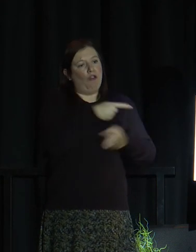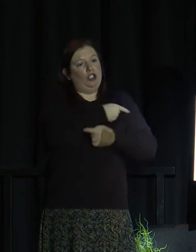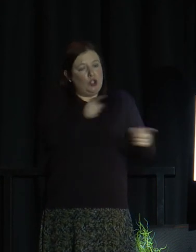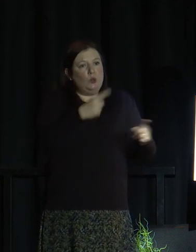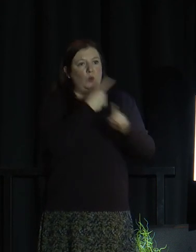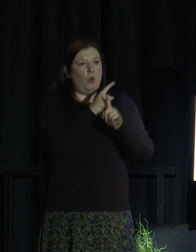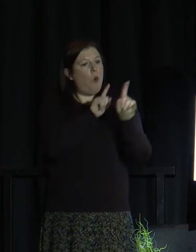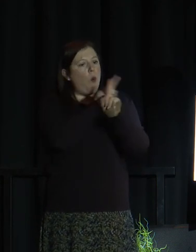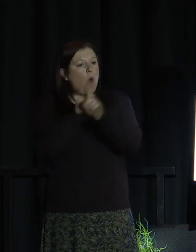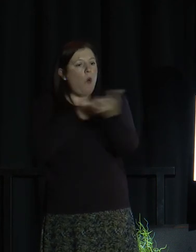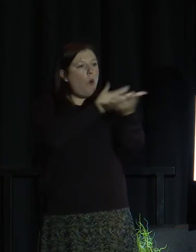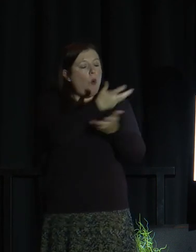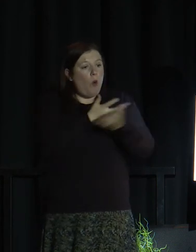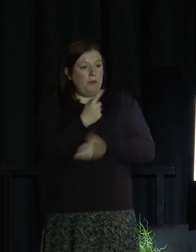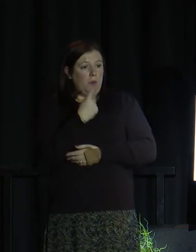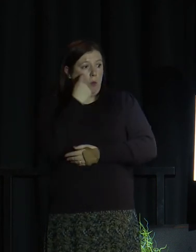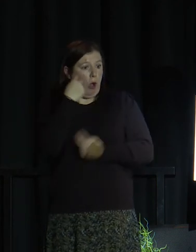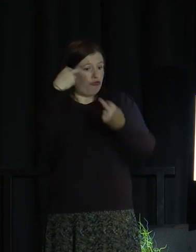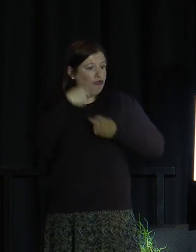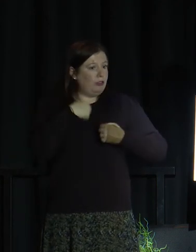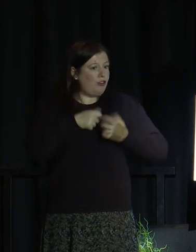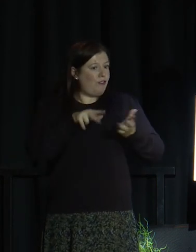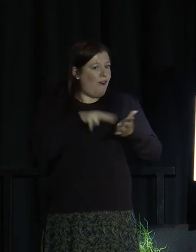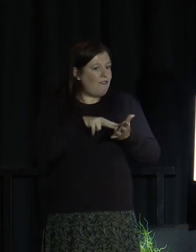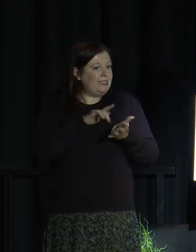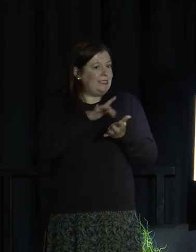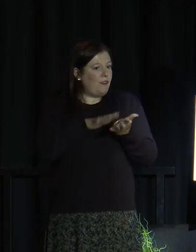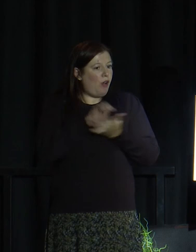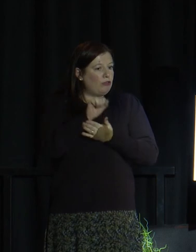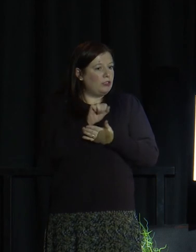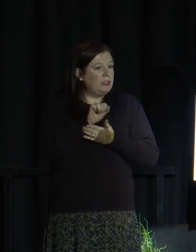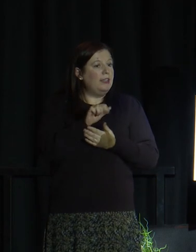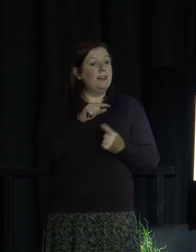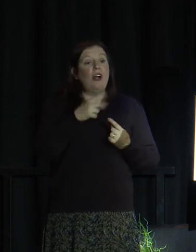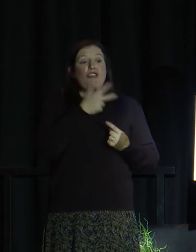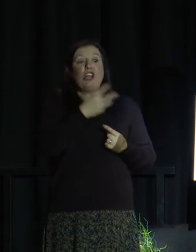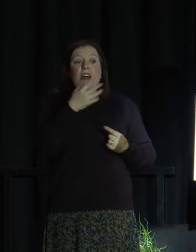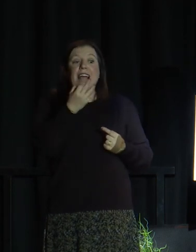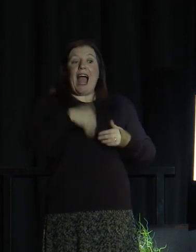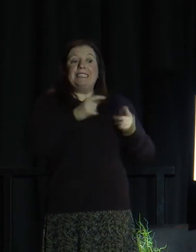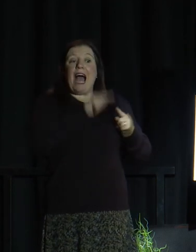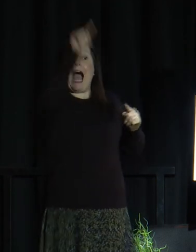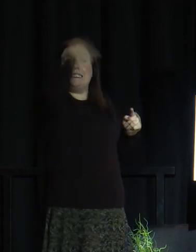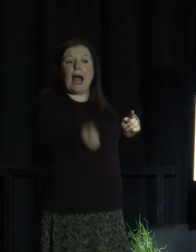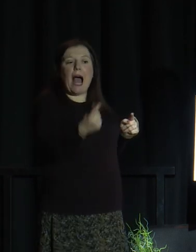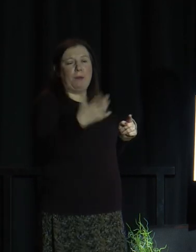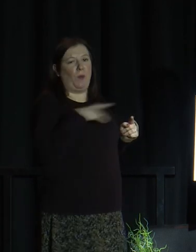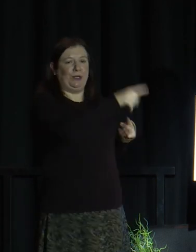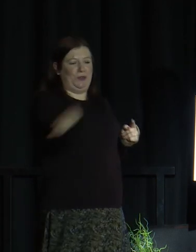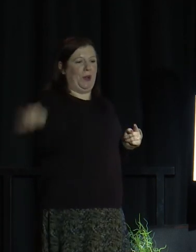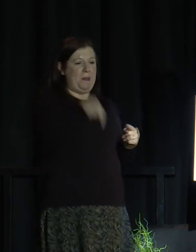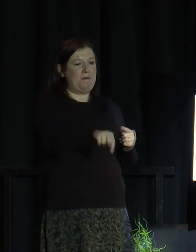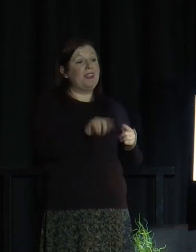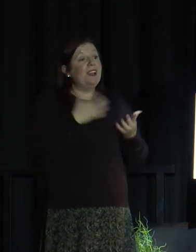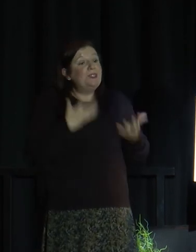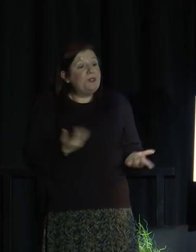have conversations, follow our journey, and revisit at least in 398 days' time. So thank you very much for having us today, and enjoy the rest of